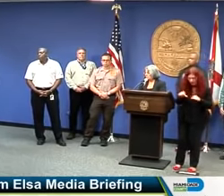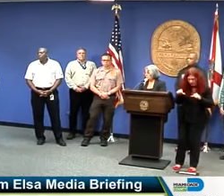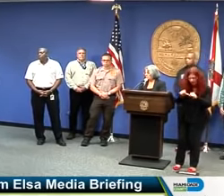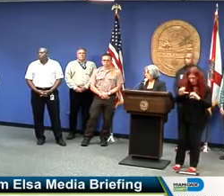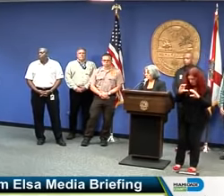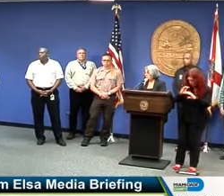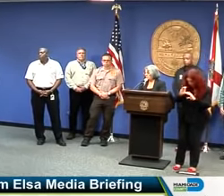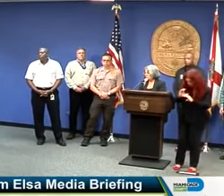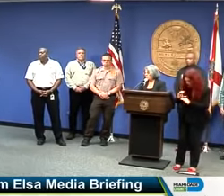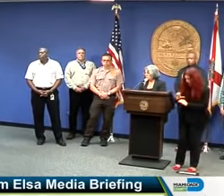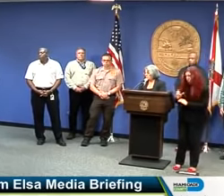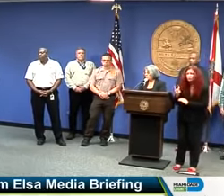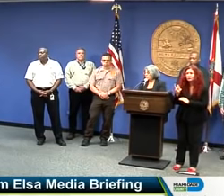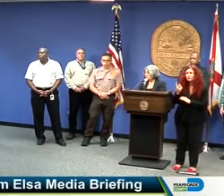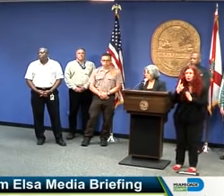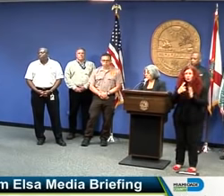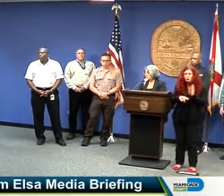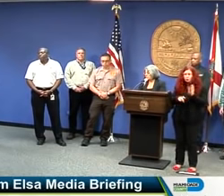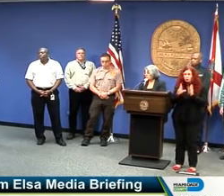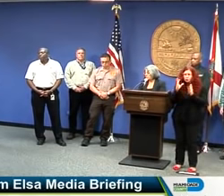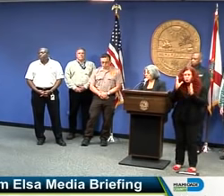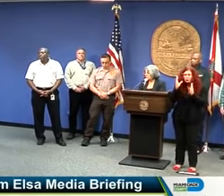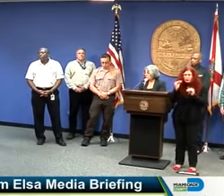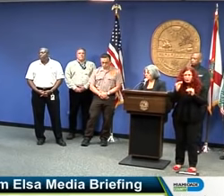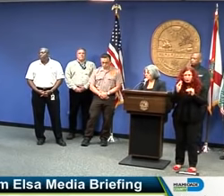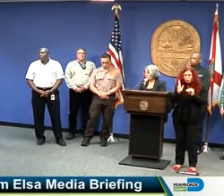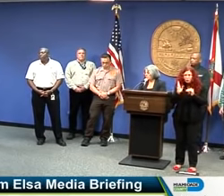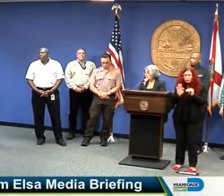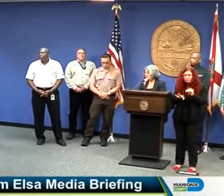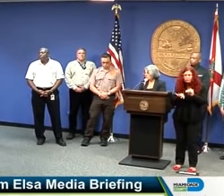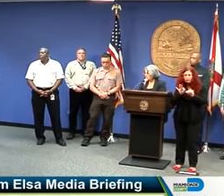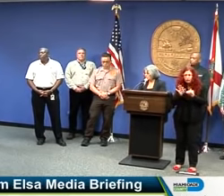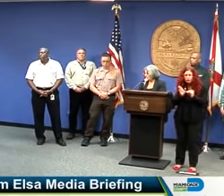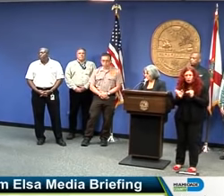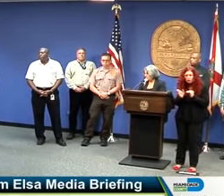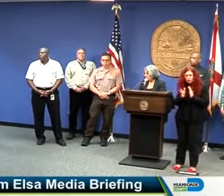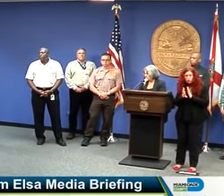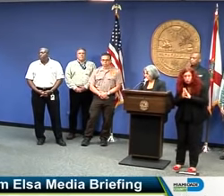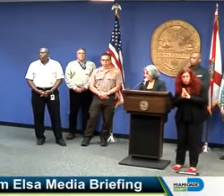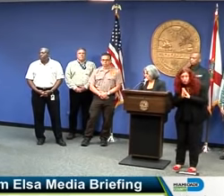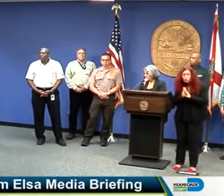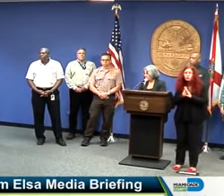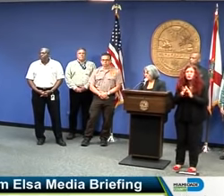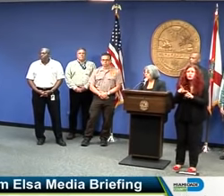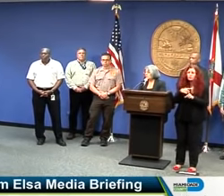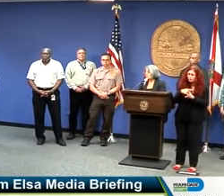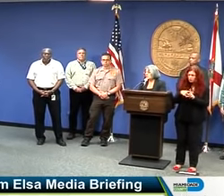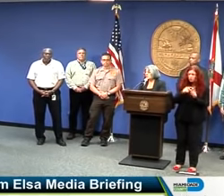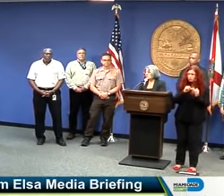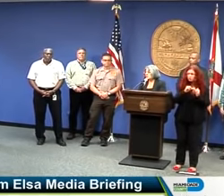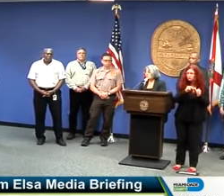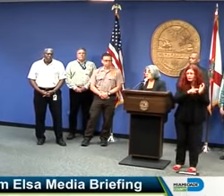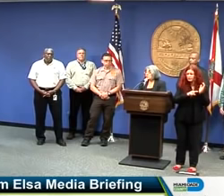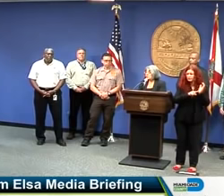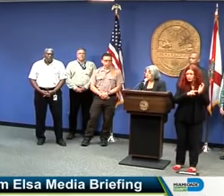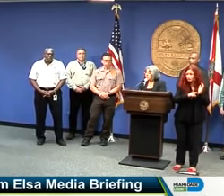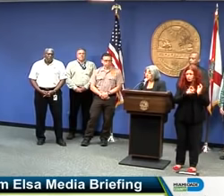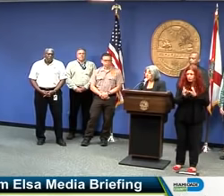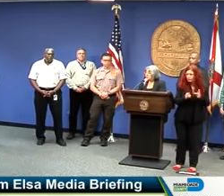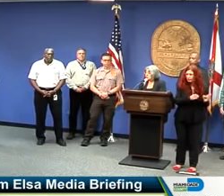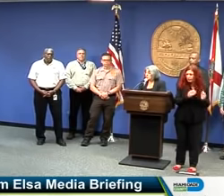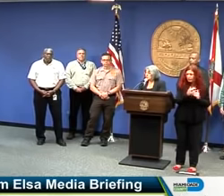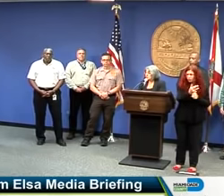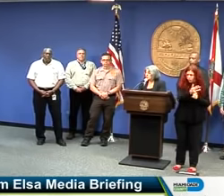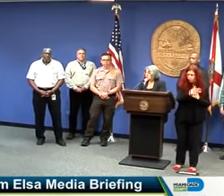there and what's happening today also with the audit and the investigation as we move forward? So this